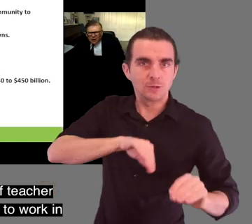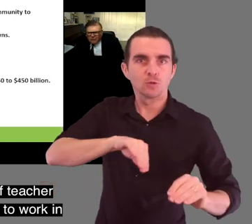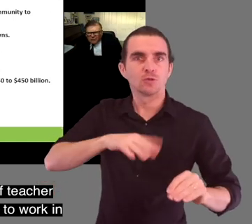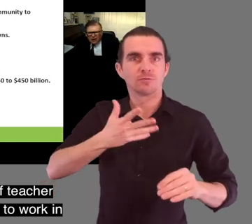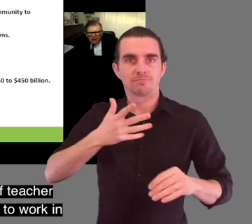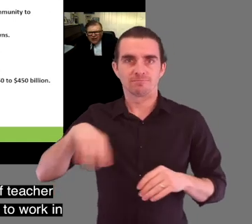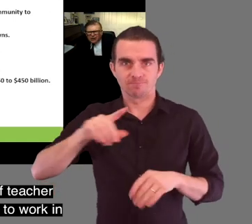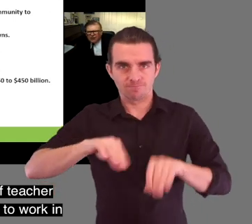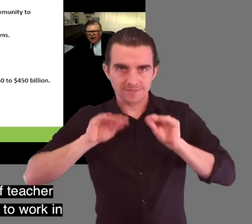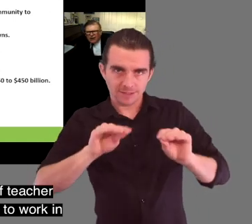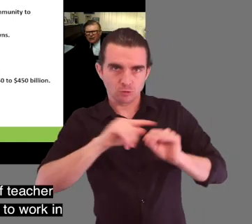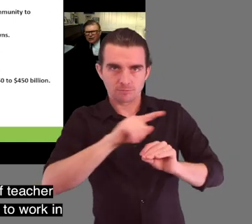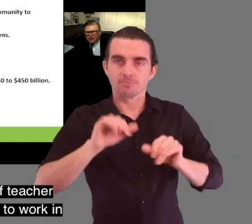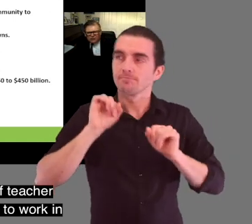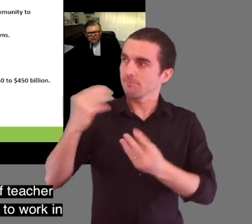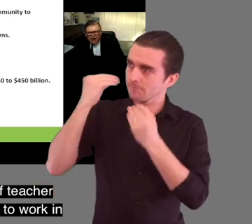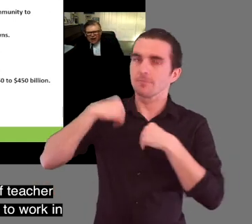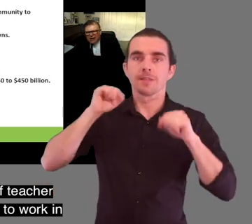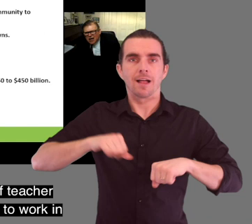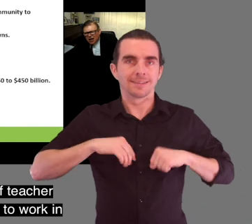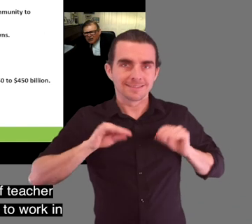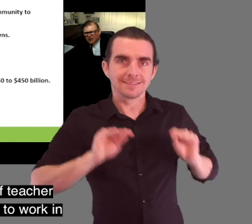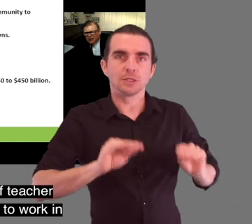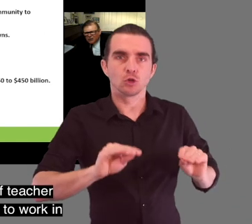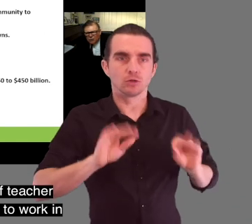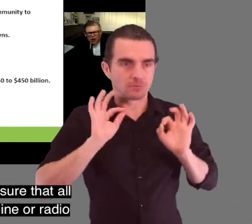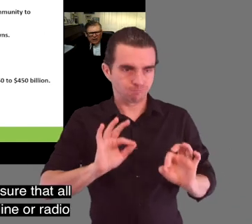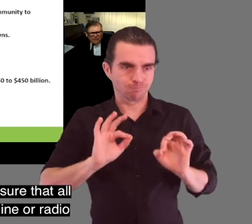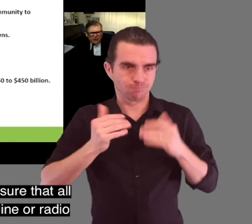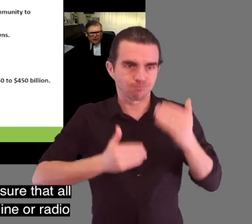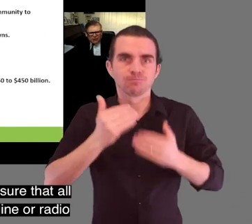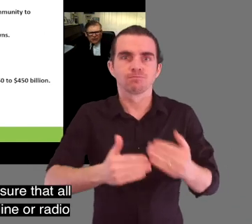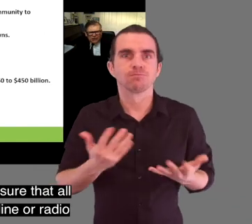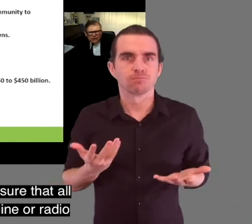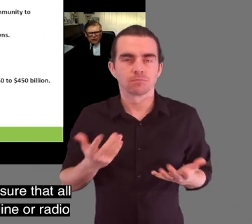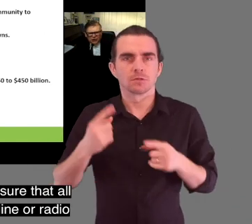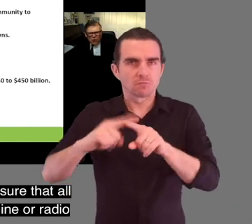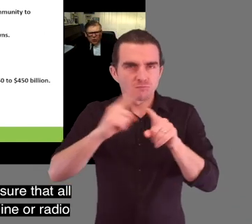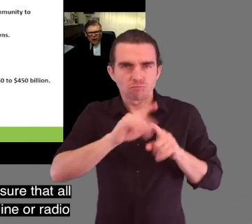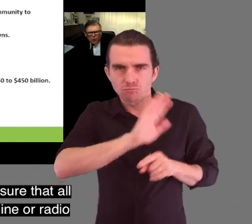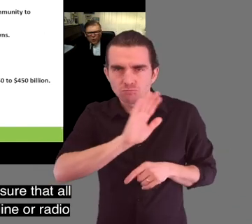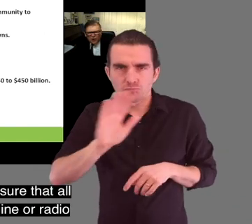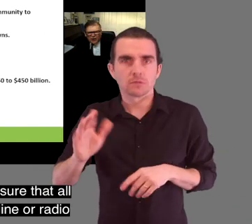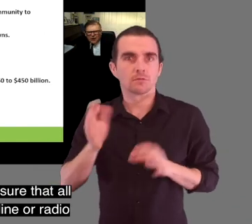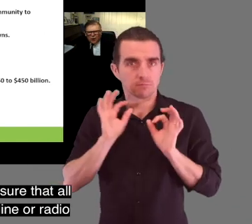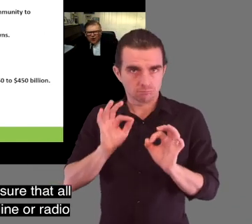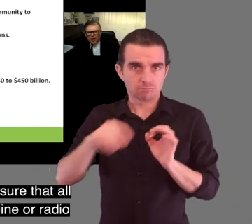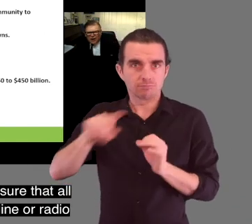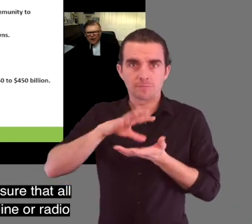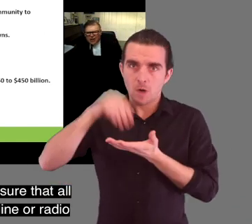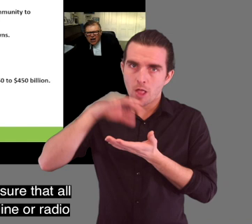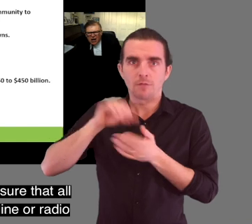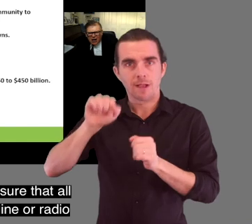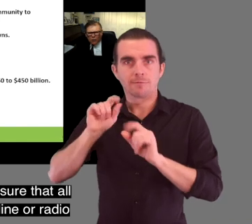ability of teacher trainers to train teachers to work in different situations, and ensure that all learners get